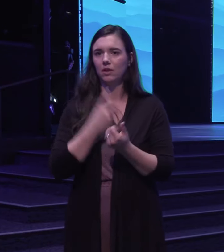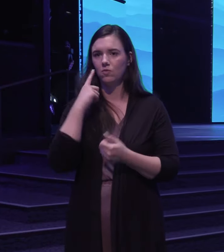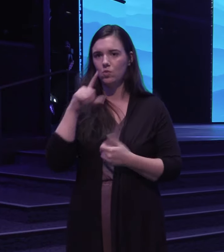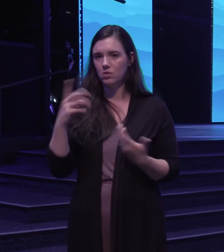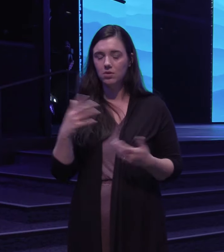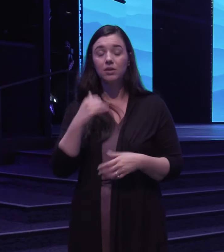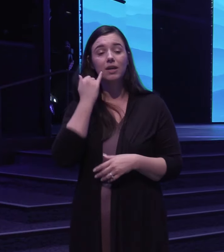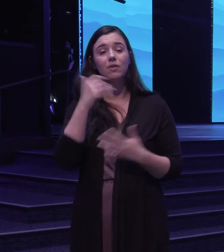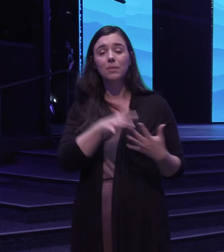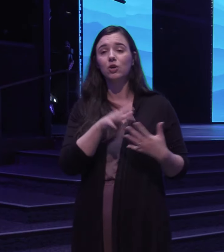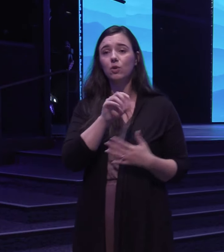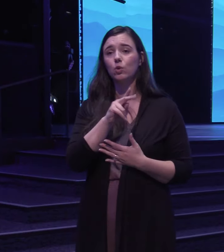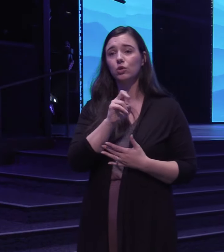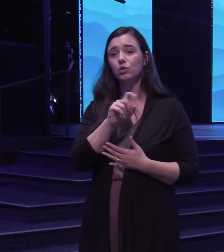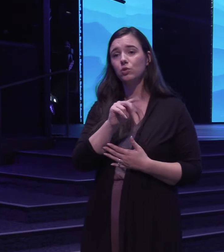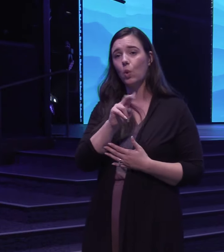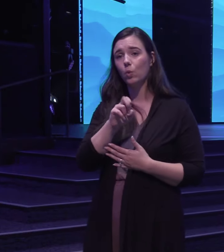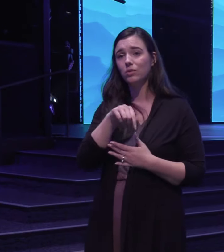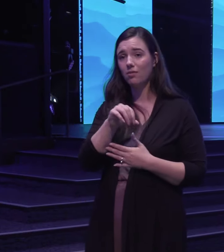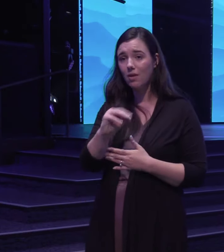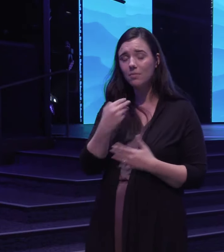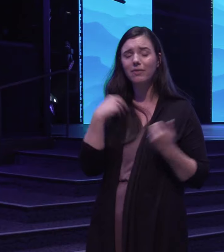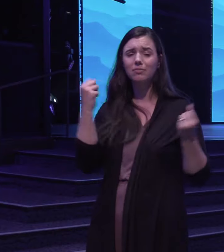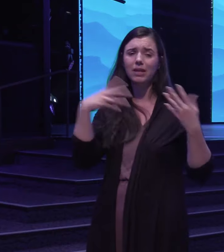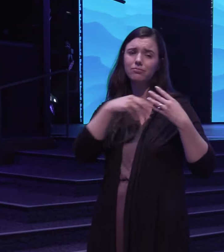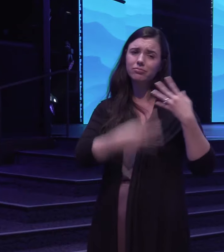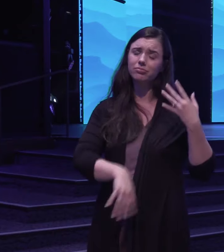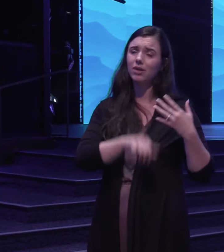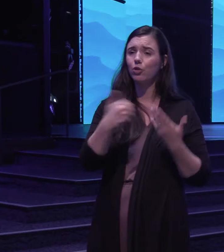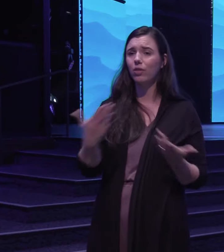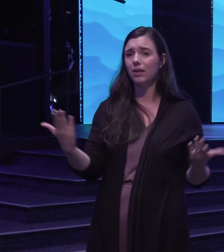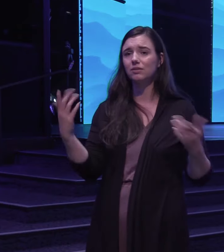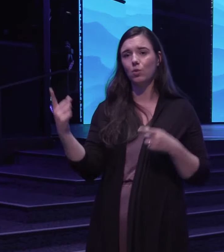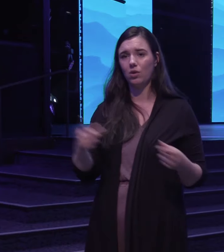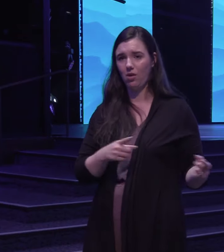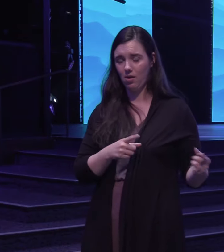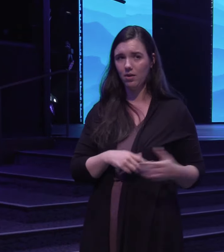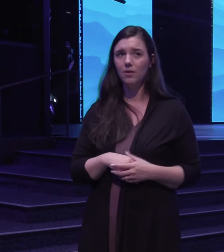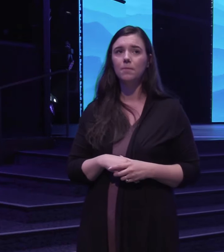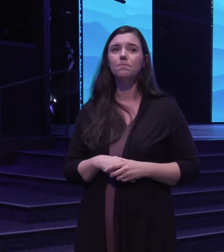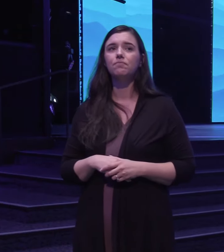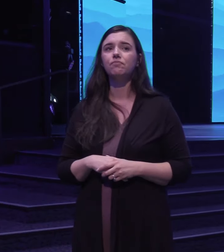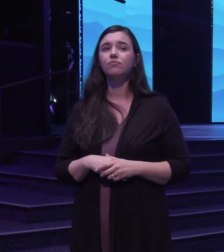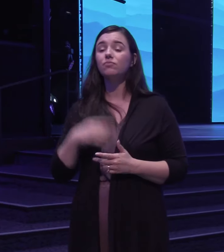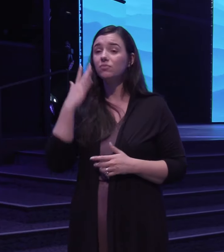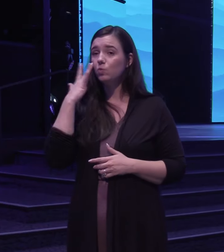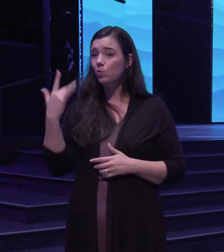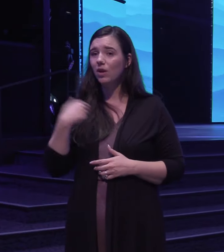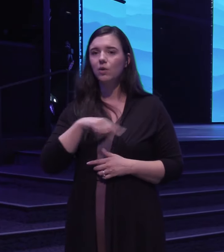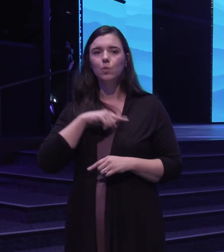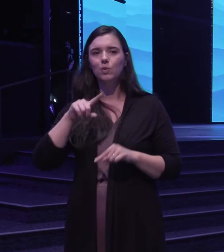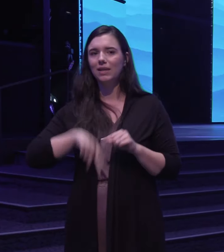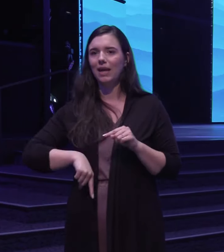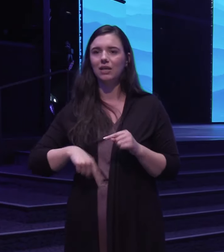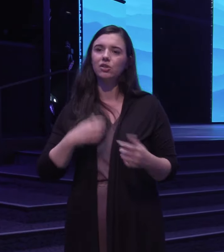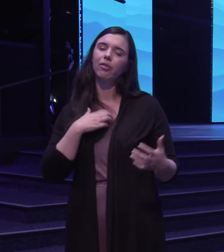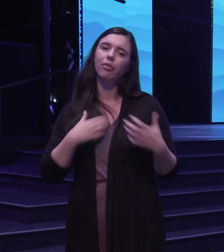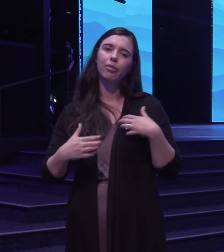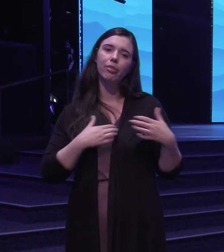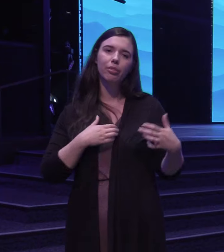AmericanCornerstone.org, you'll see all the other multitudinous things that are going on. because we can't just